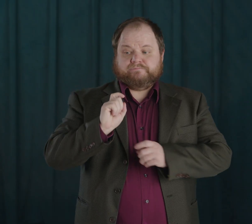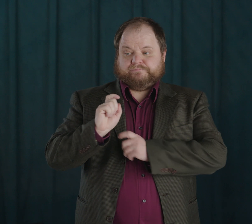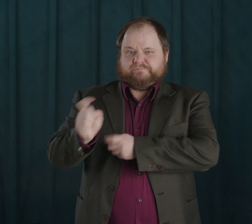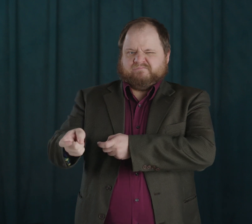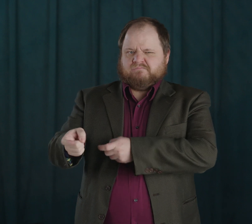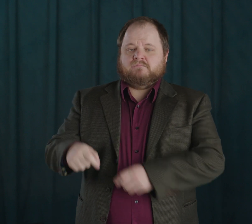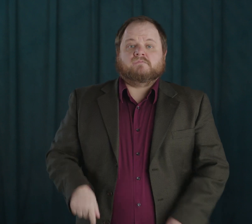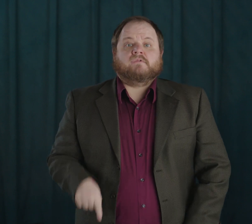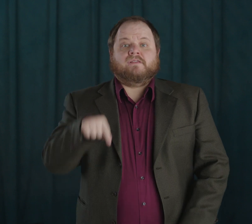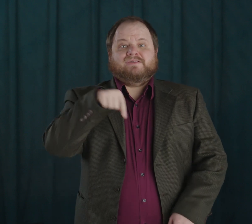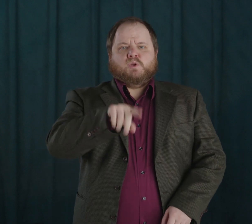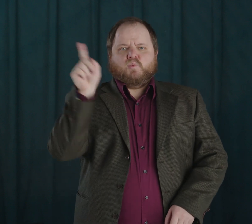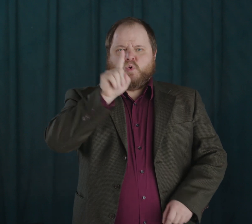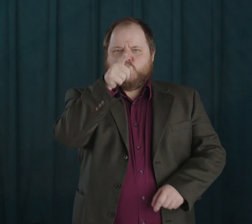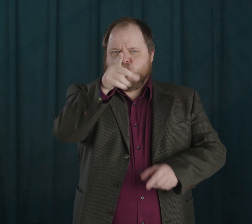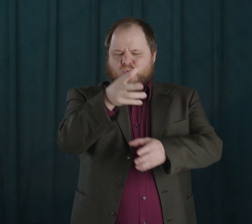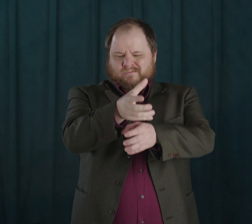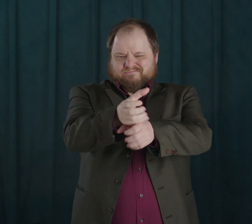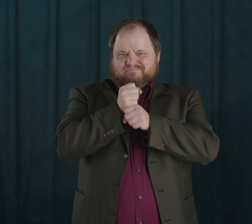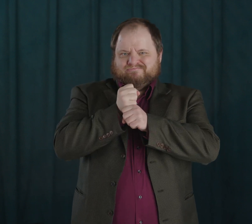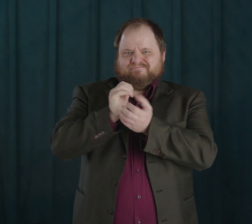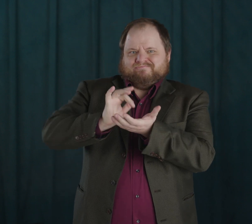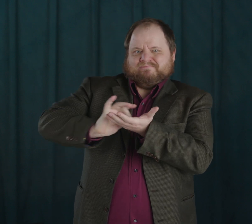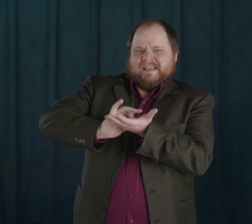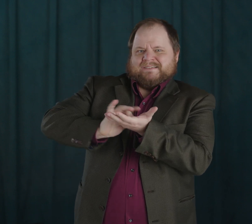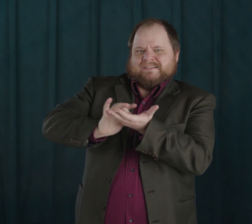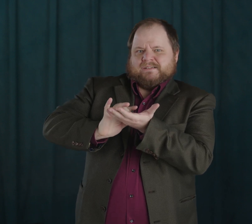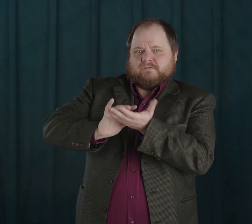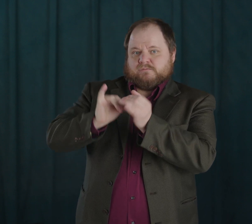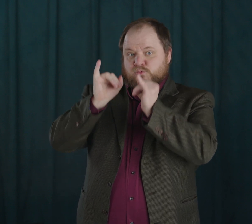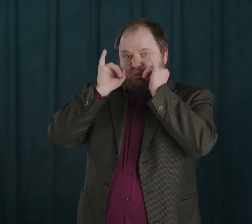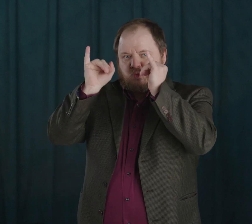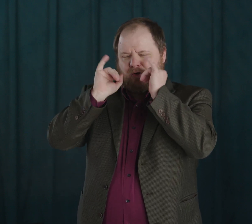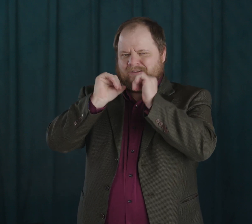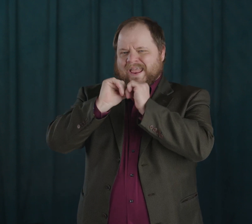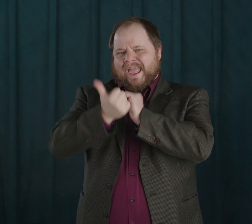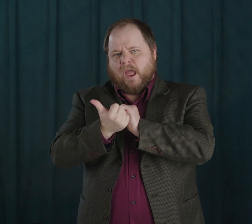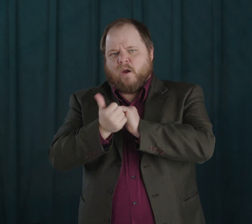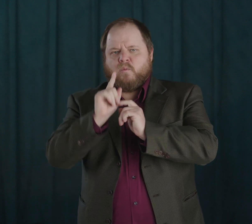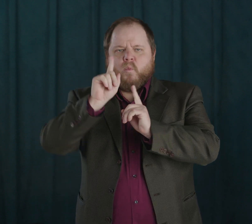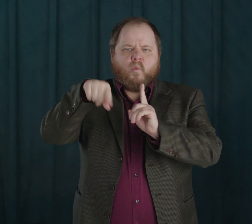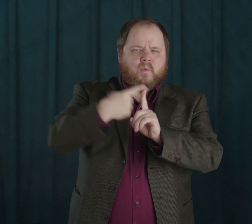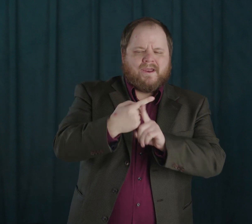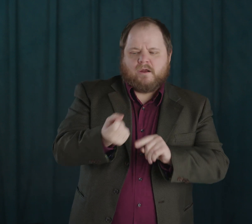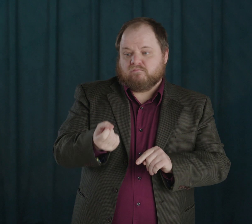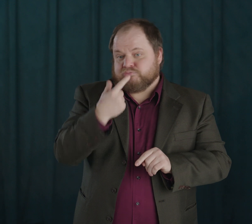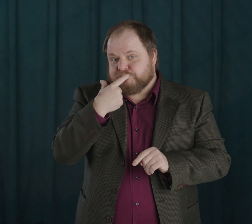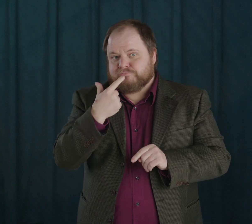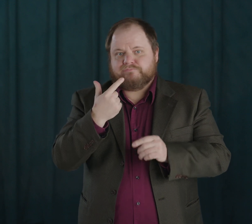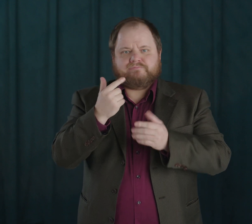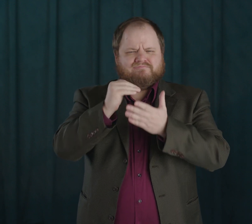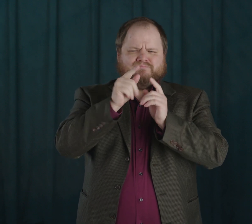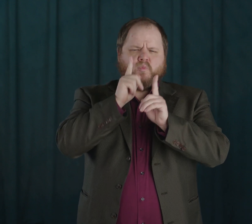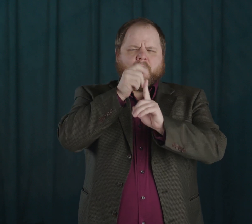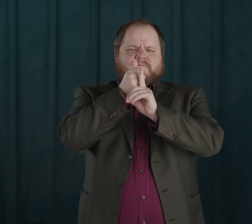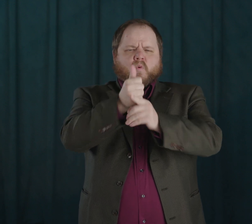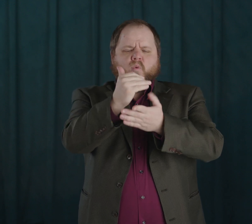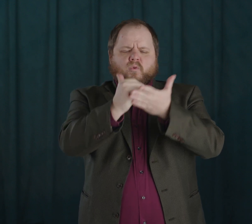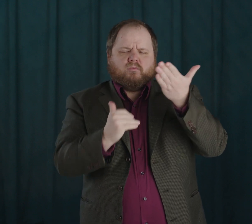Dispensing. This is where you will receive the medication, as well as instructions about how and when to take it.